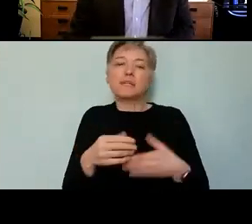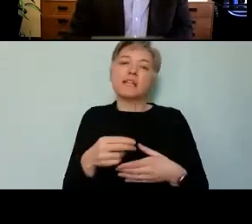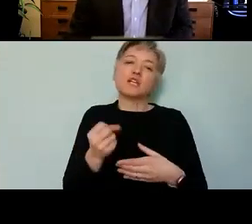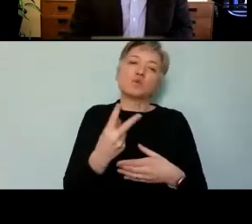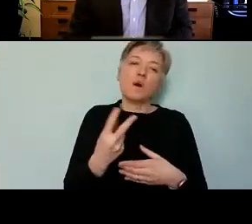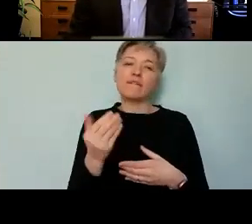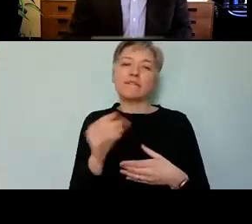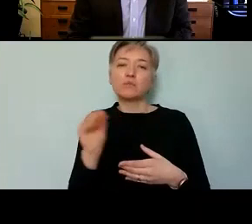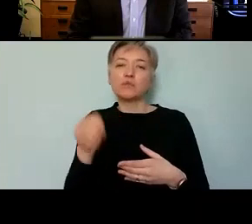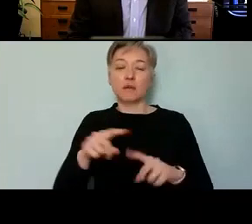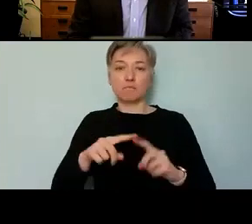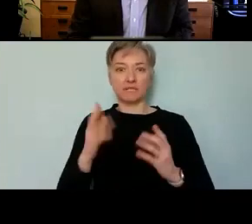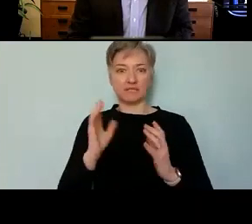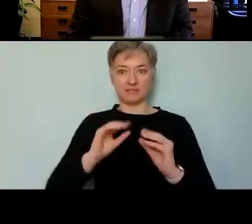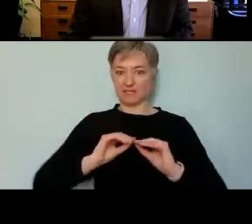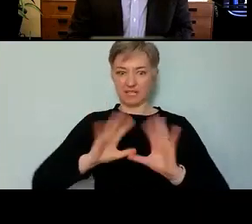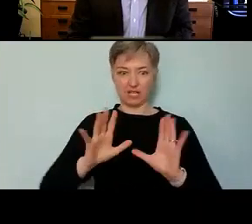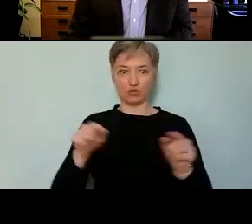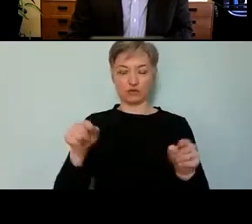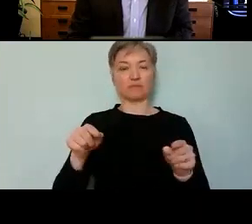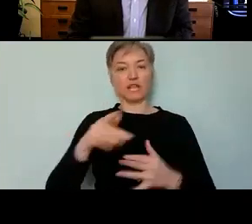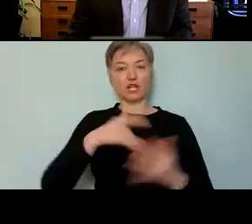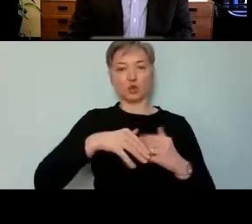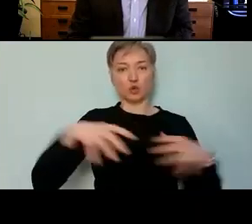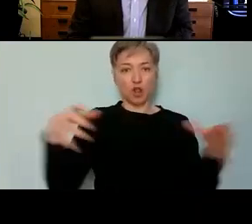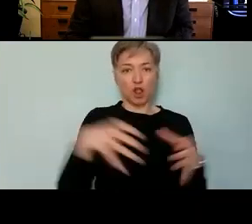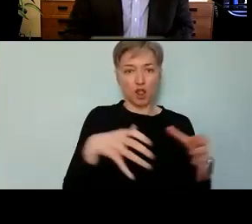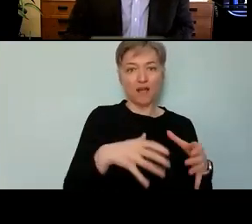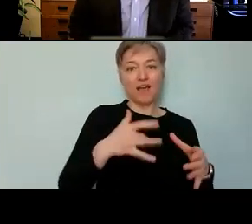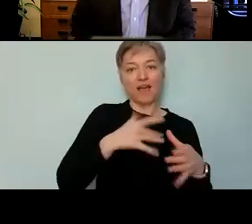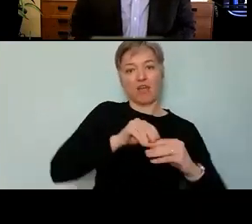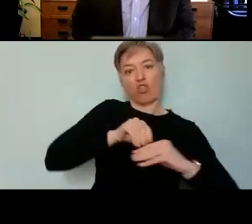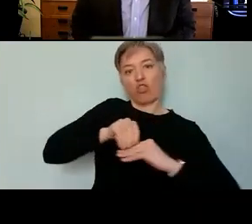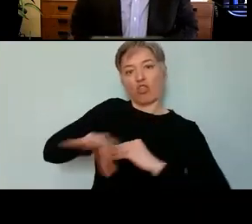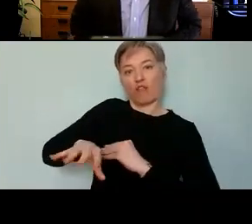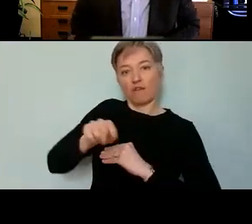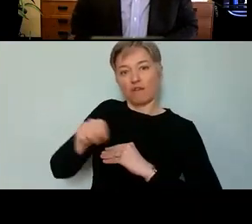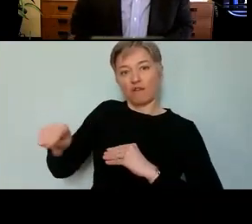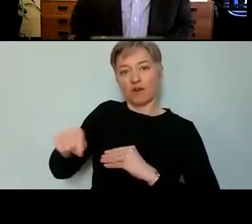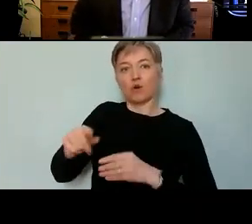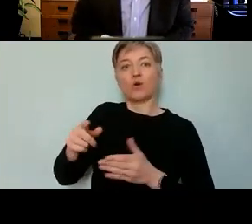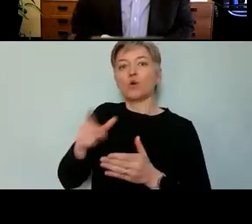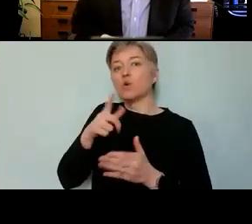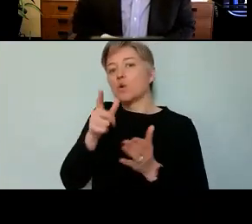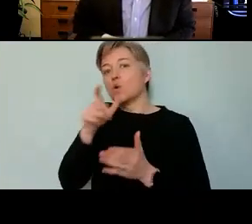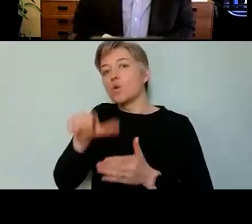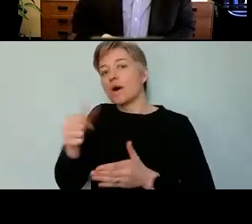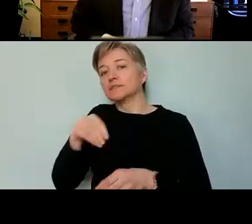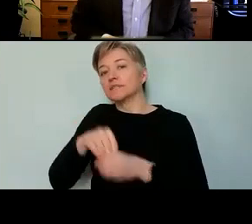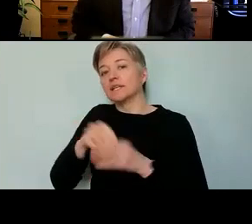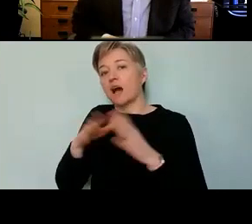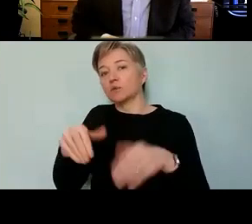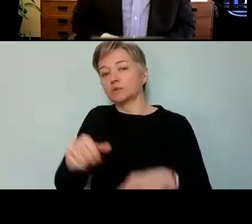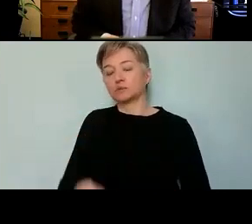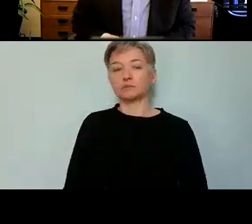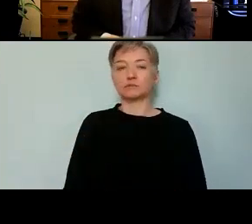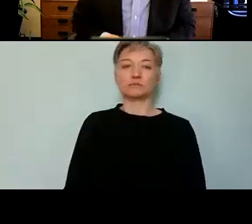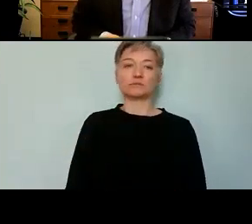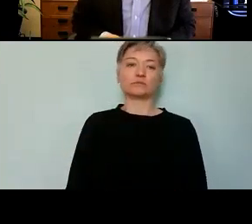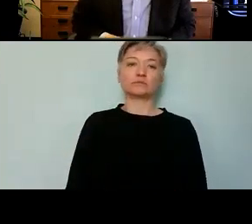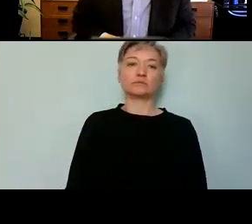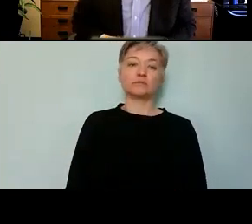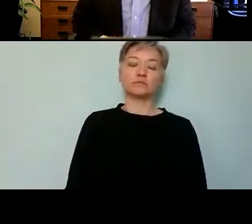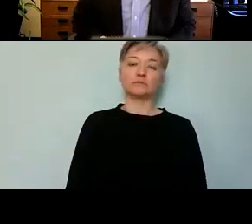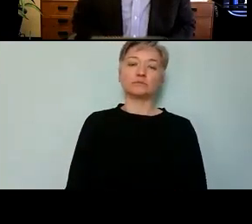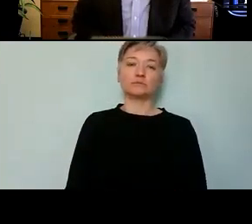an association between social gatherings and households. This is another way of looking at the age breakdown. What I will